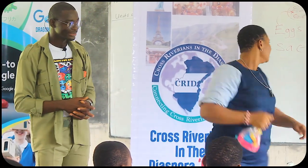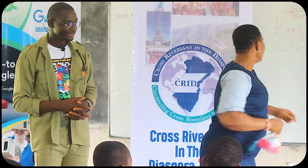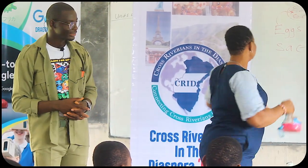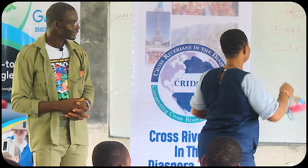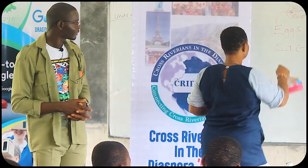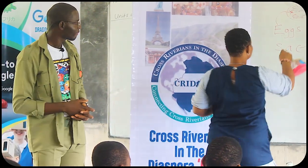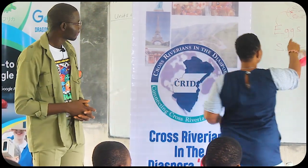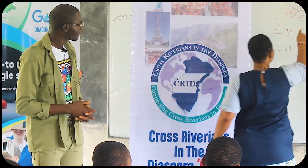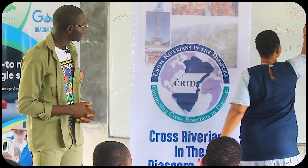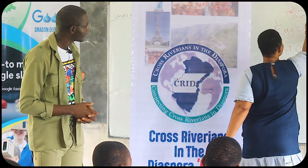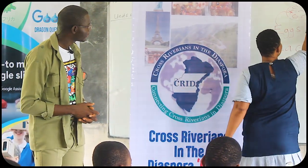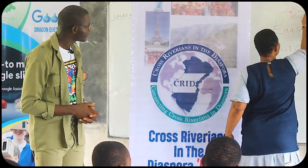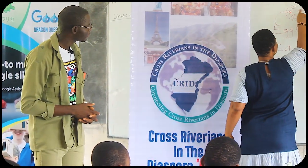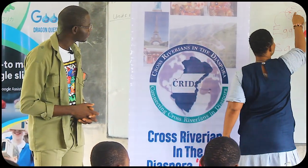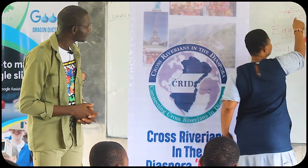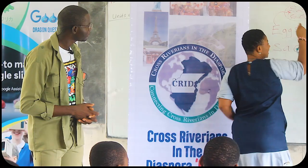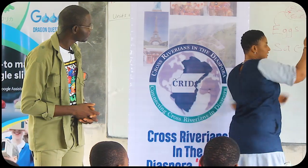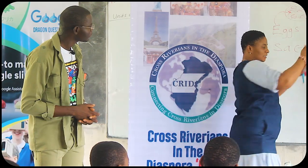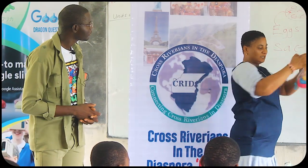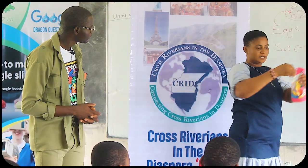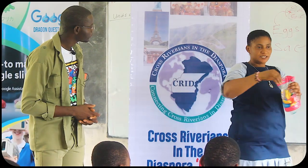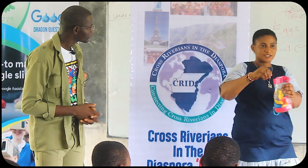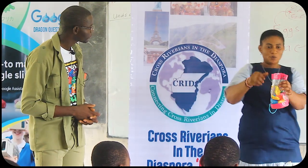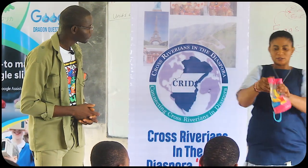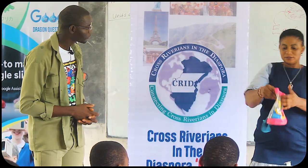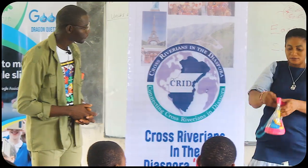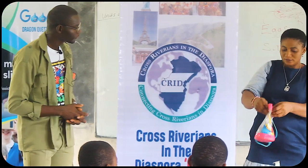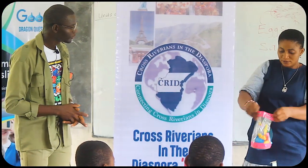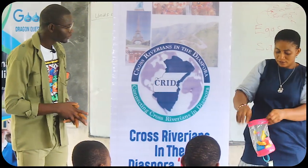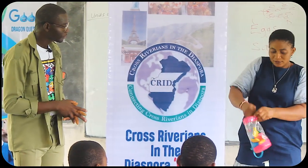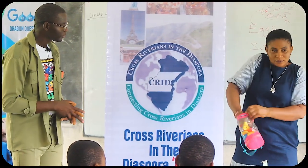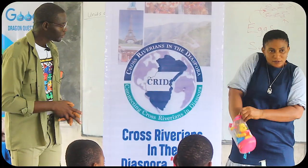Inside. Then this thing here. This cycle inside is the what?